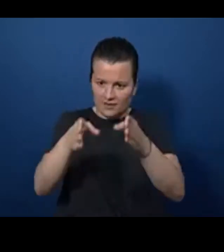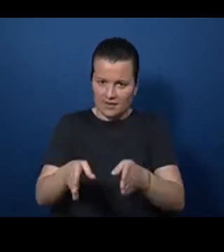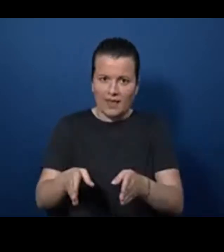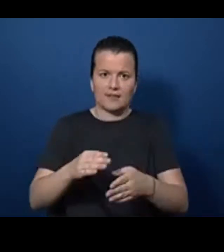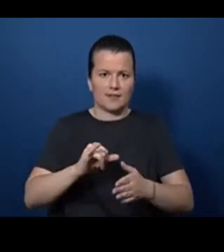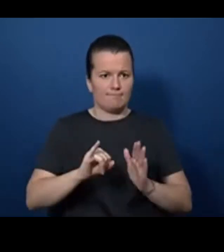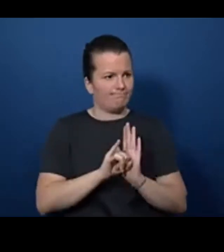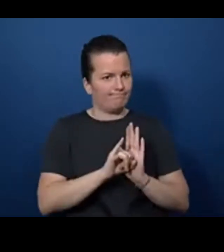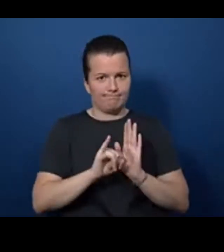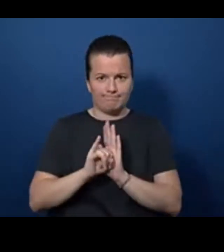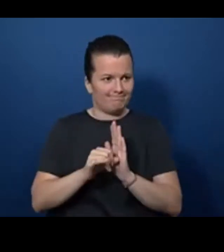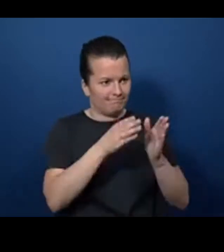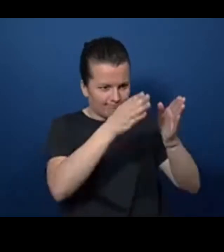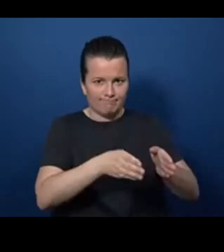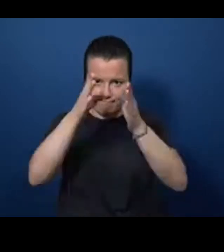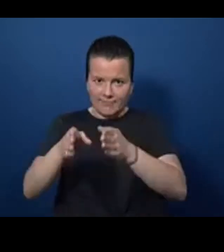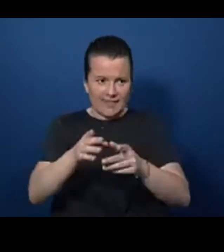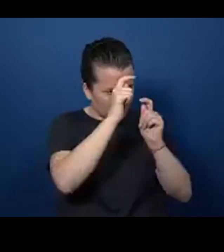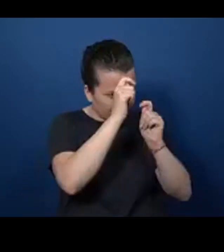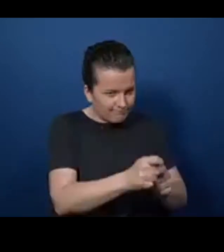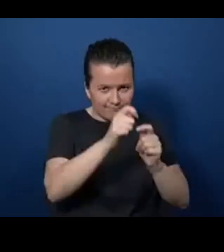abilities as children to be respected.